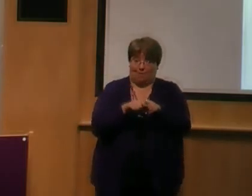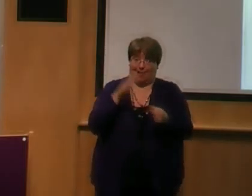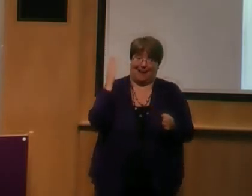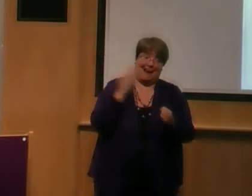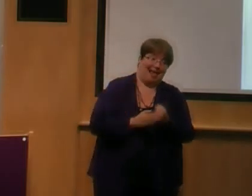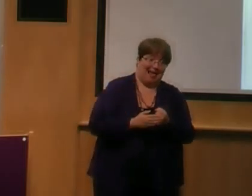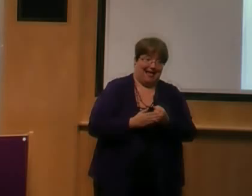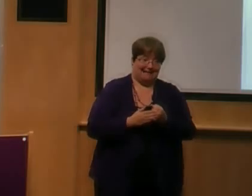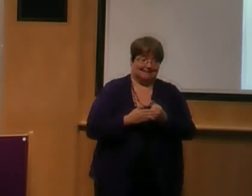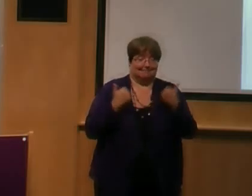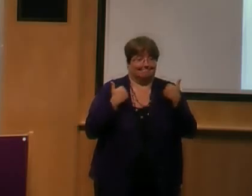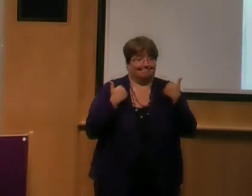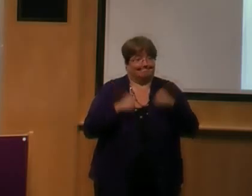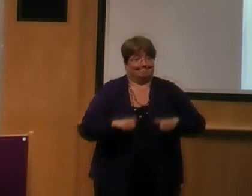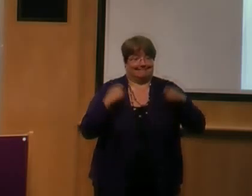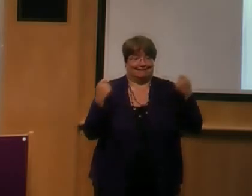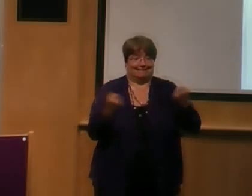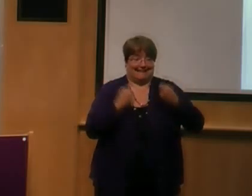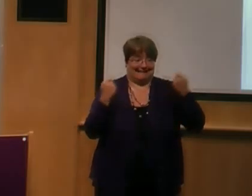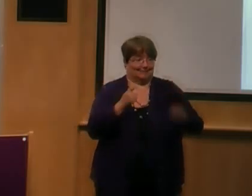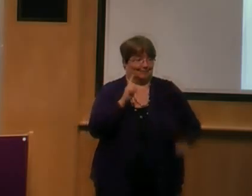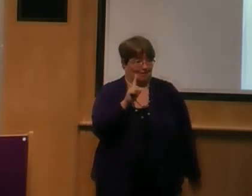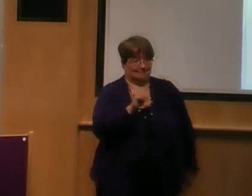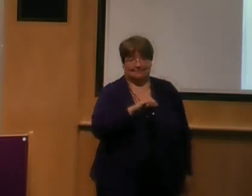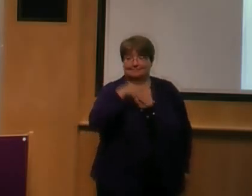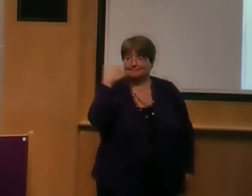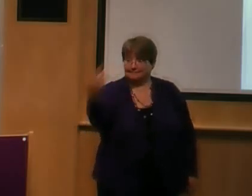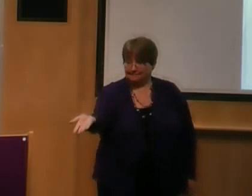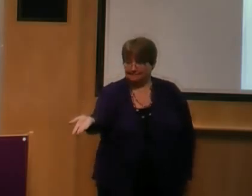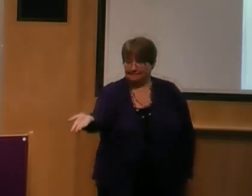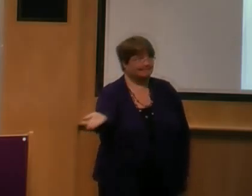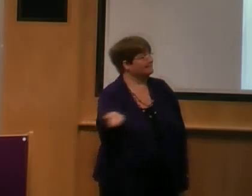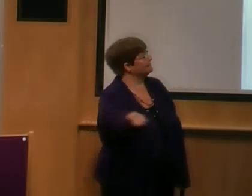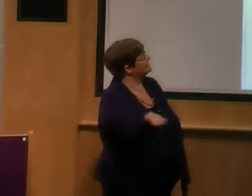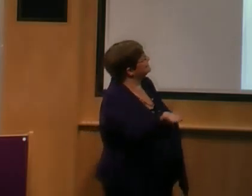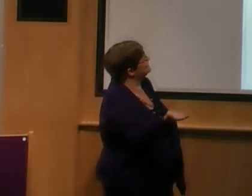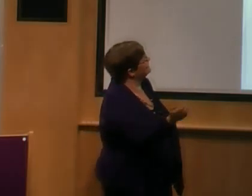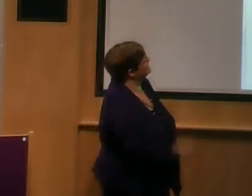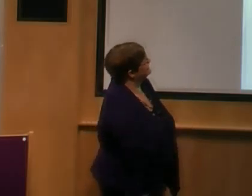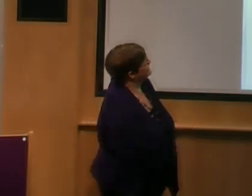it. I'm going to balance my life with this success to do it.